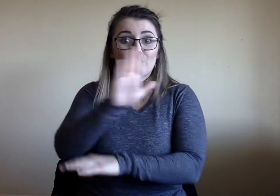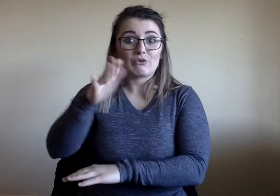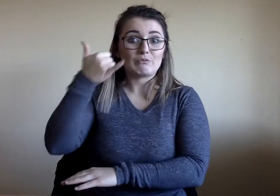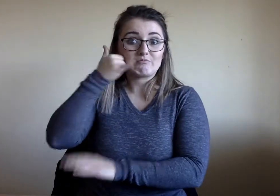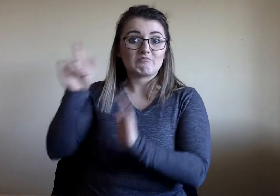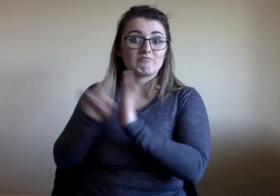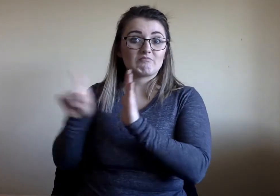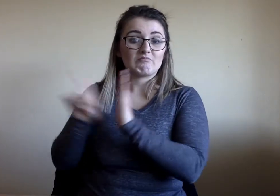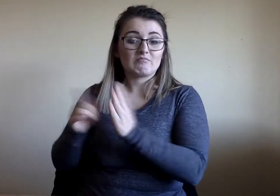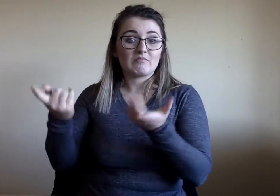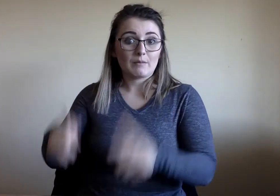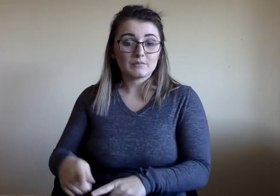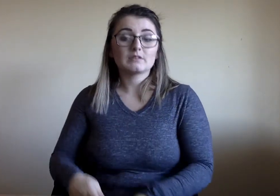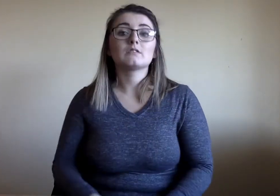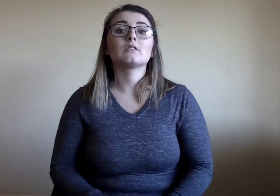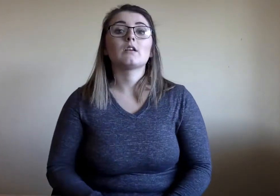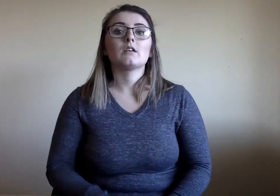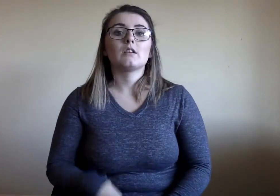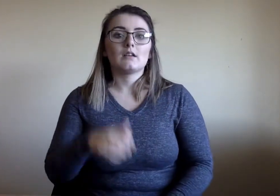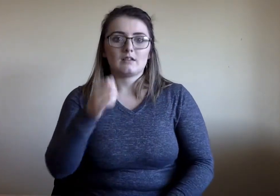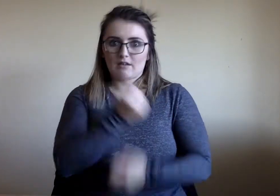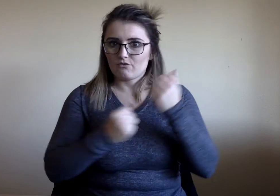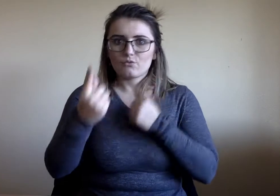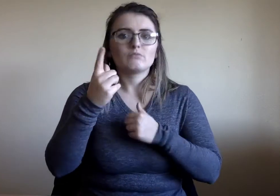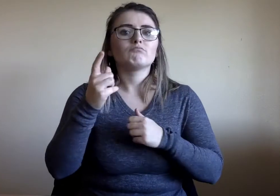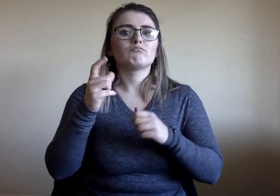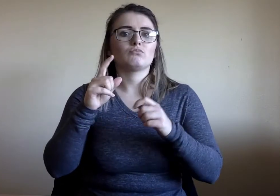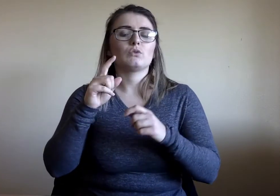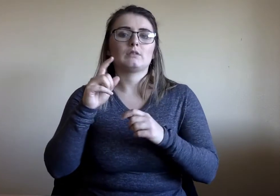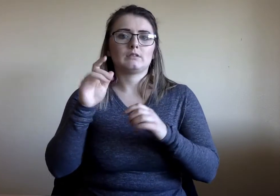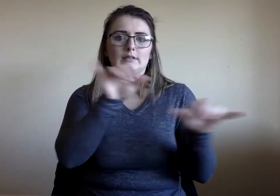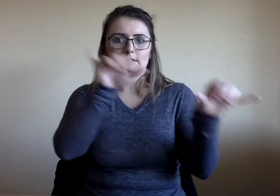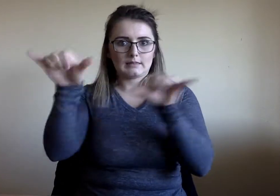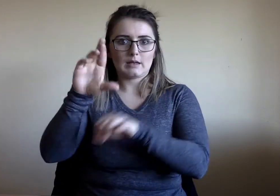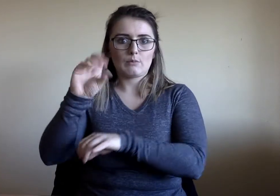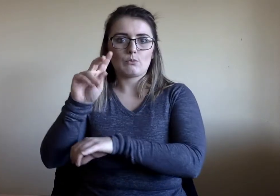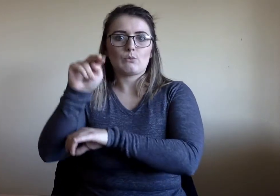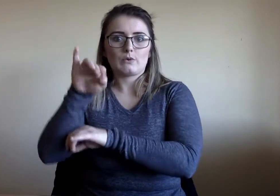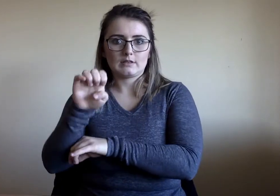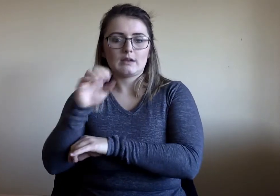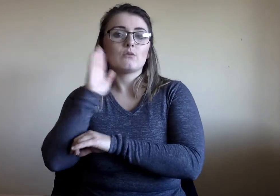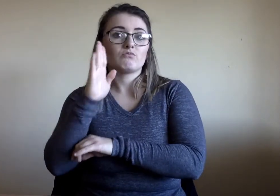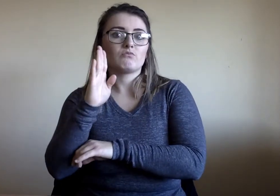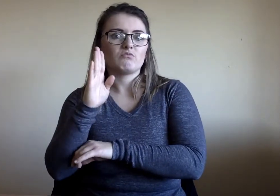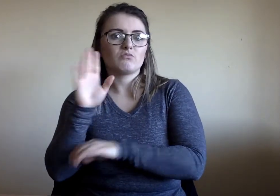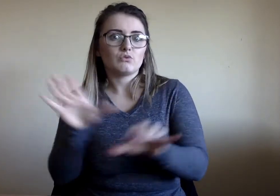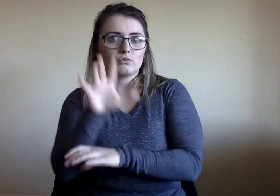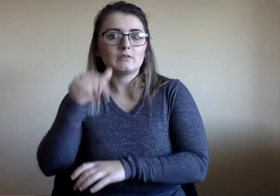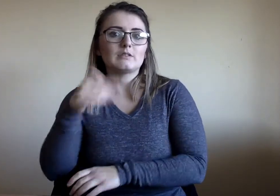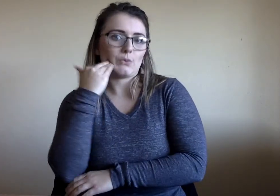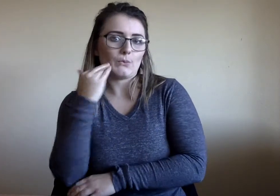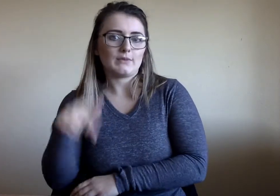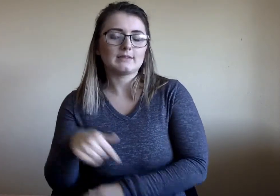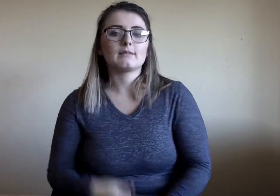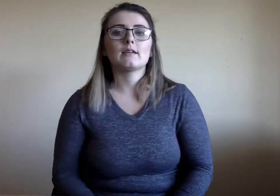has an early morning routine will know this, that waking up early gets easier the more you do it. Explain to your partner why